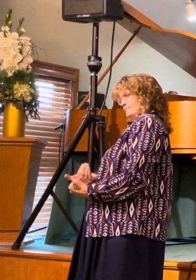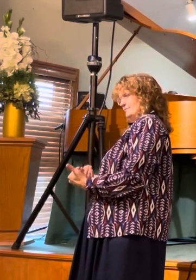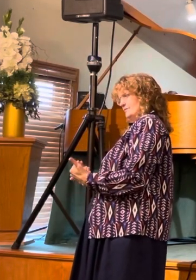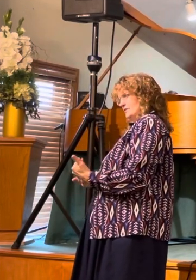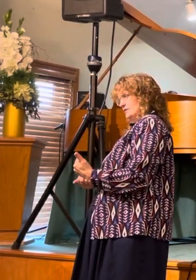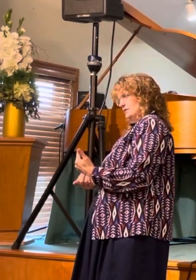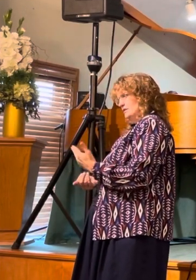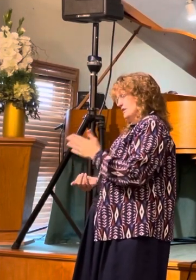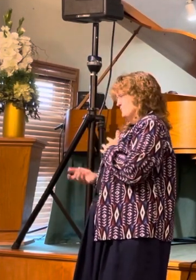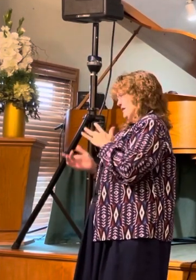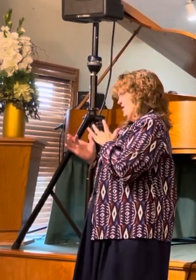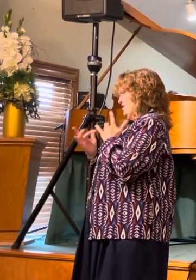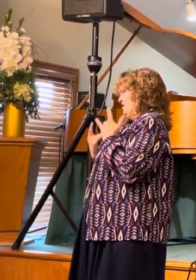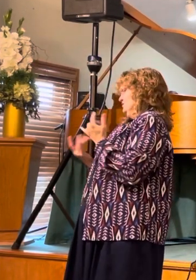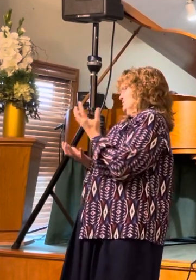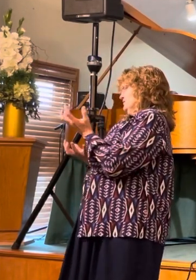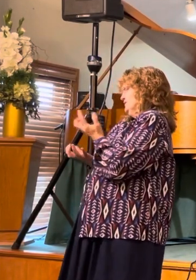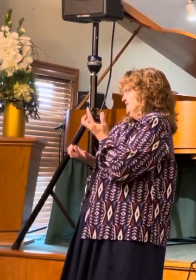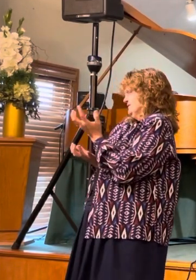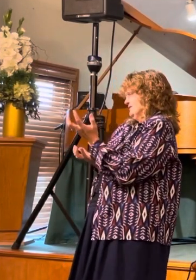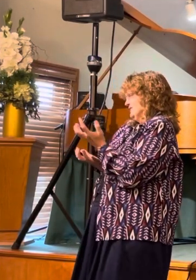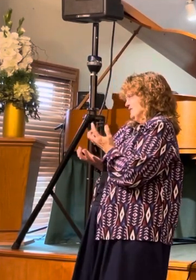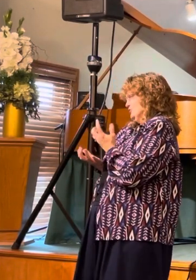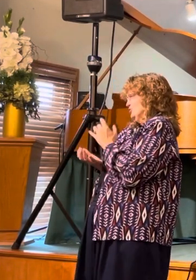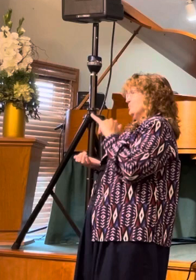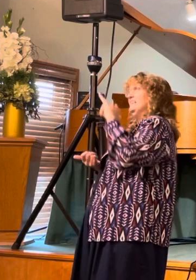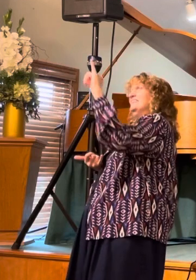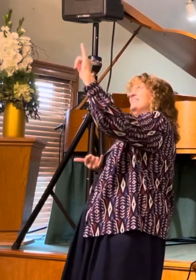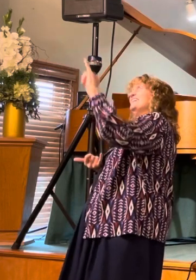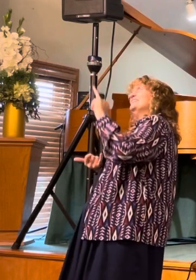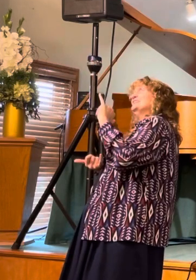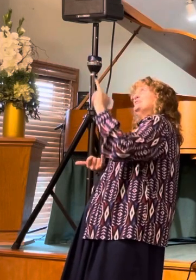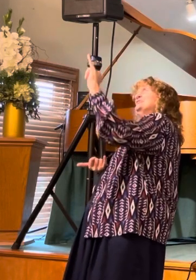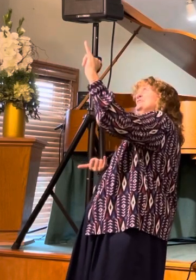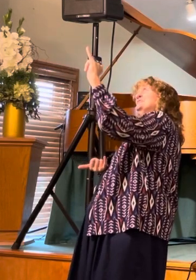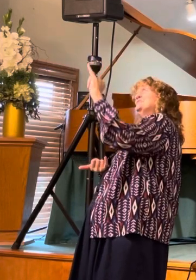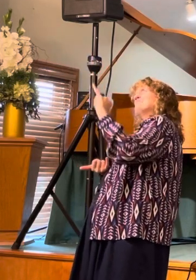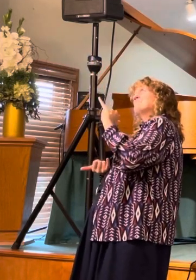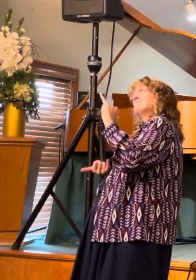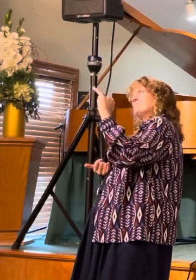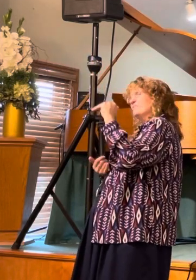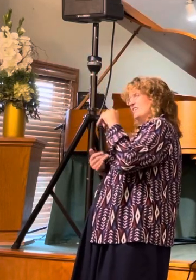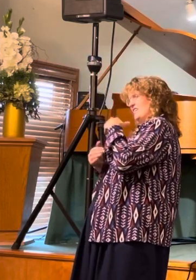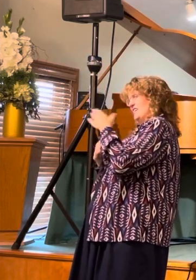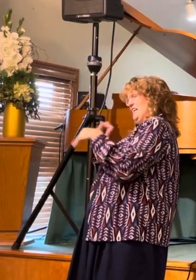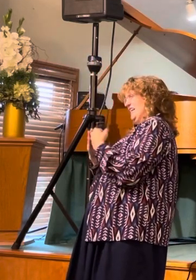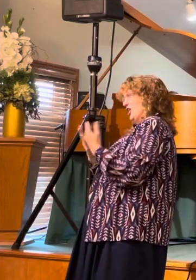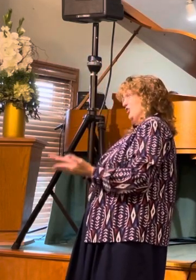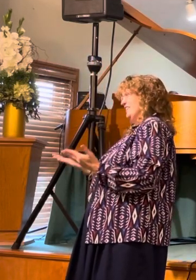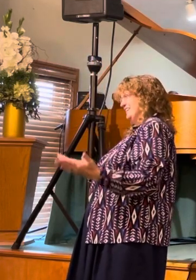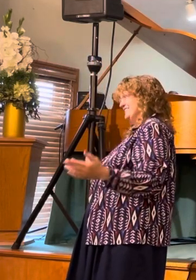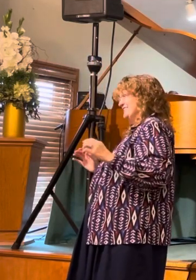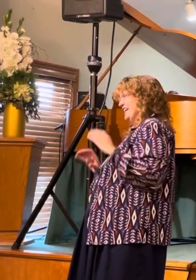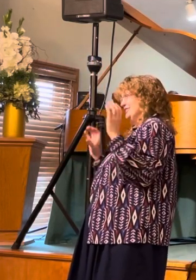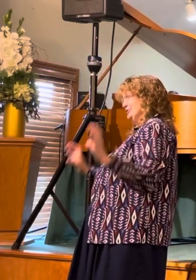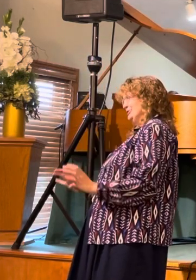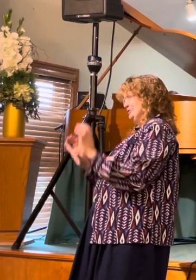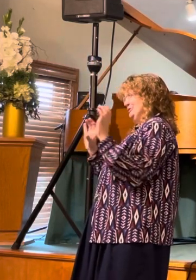My heart's desires to be like you in all that I do, all I